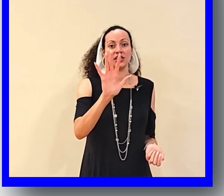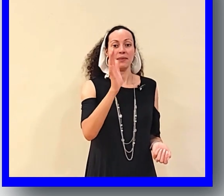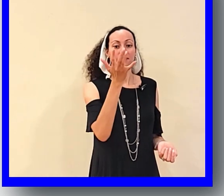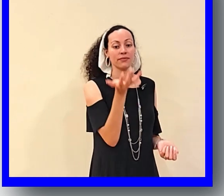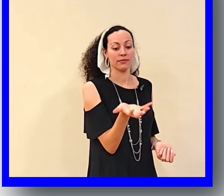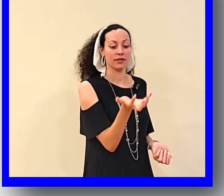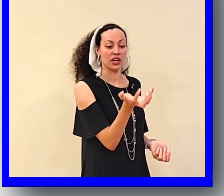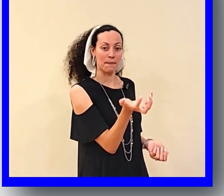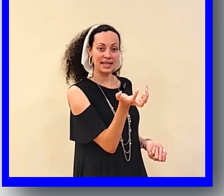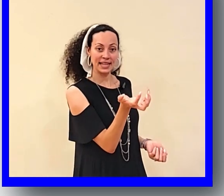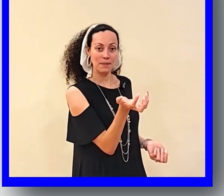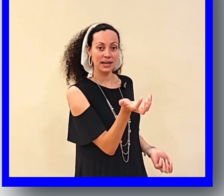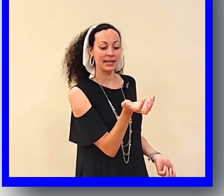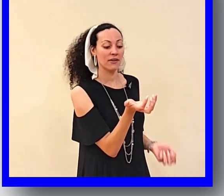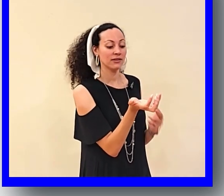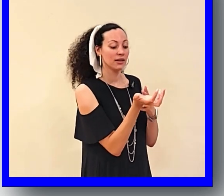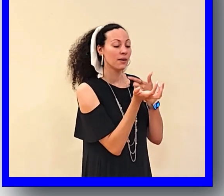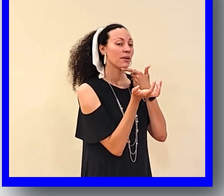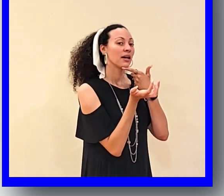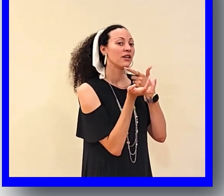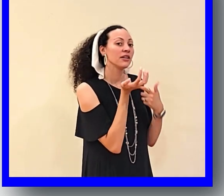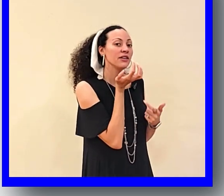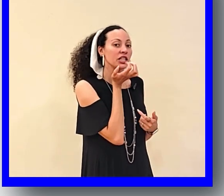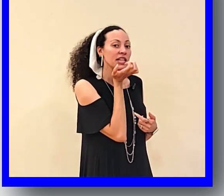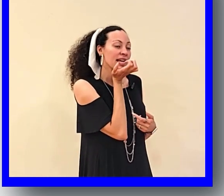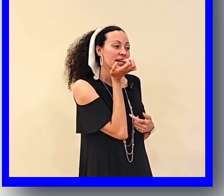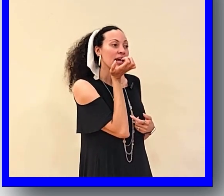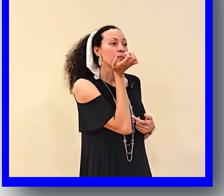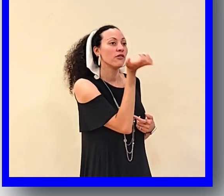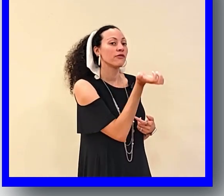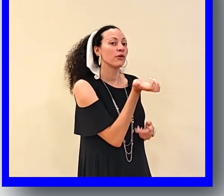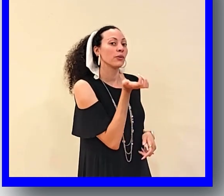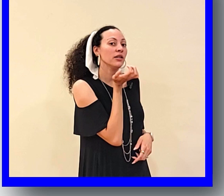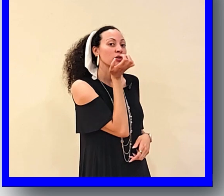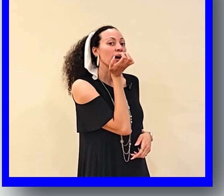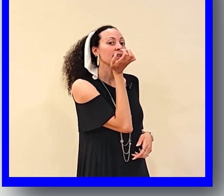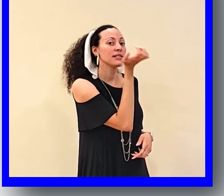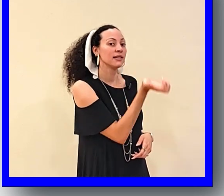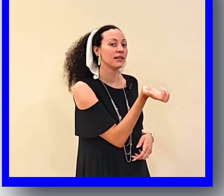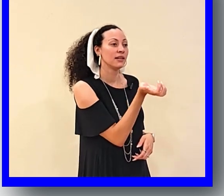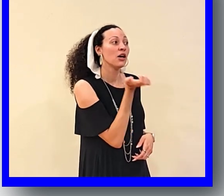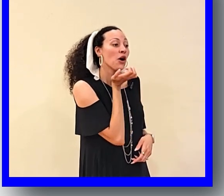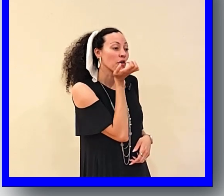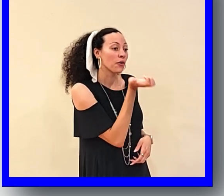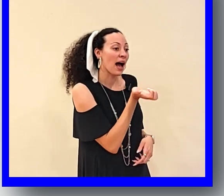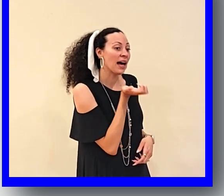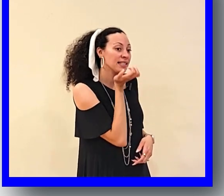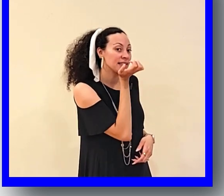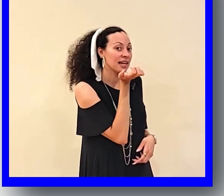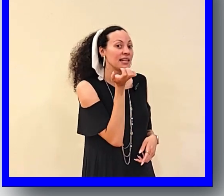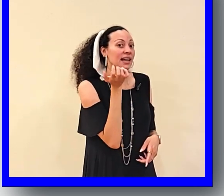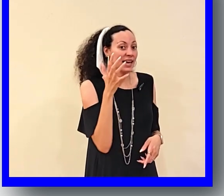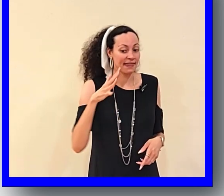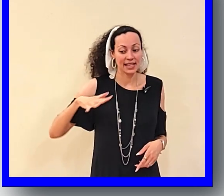5 hand shape. You're going to bend it upside down, put it underneath your chin and move it forward twice.